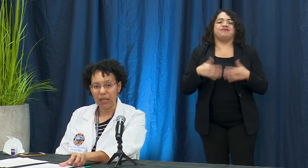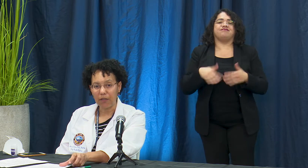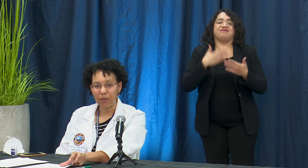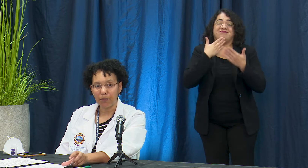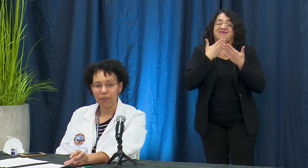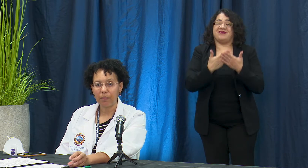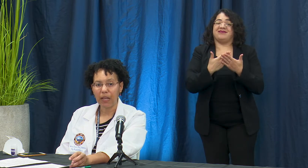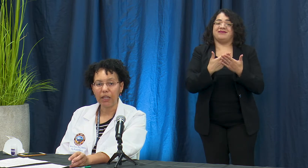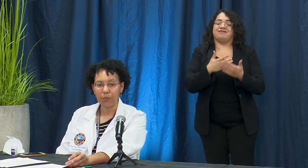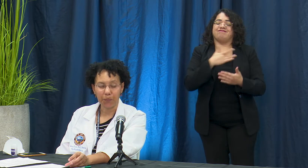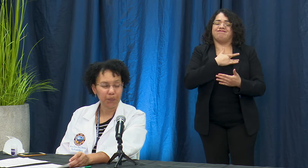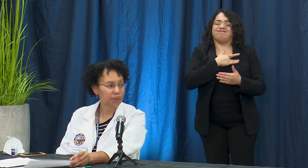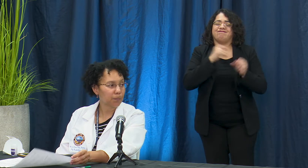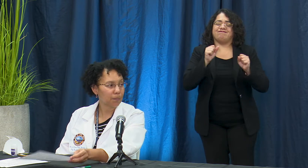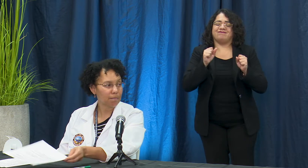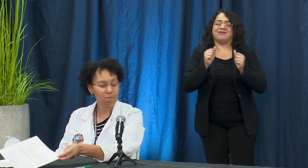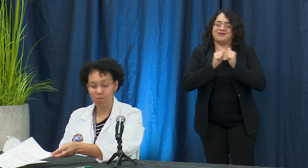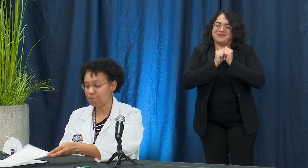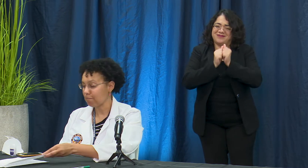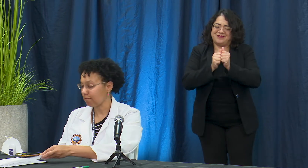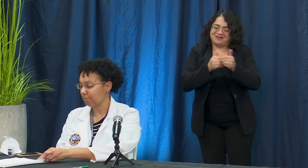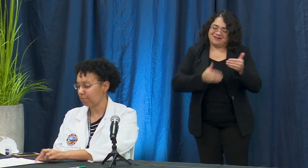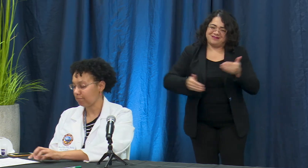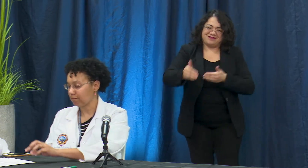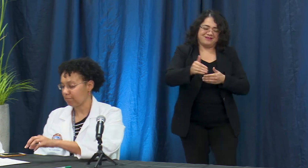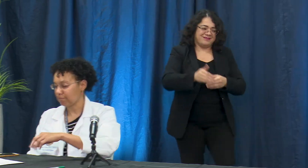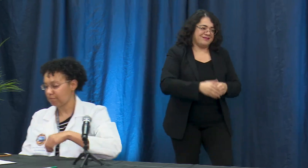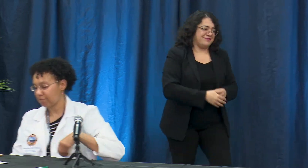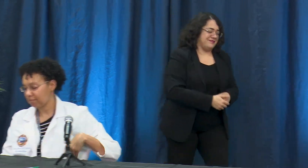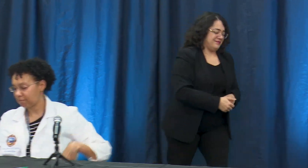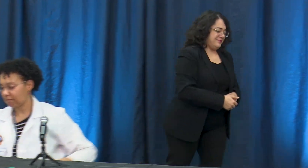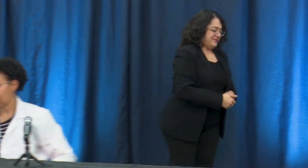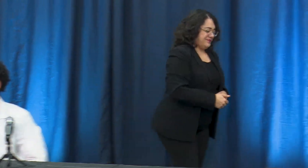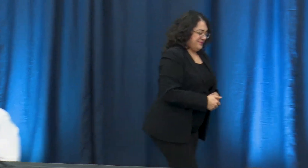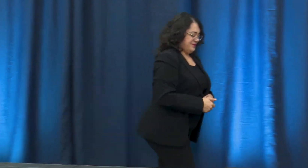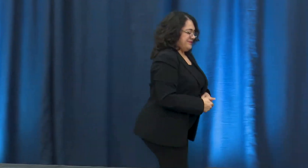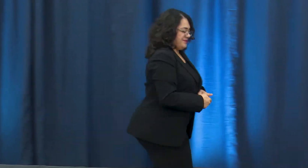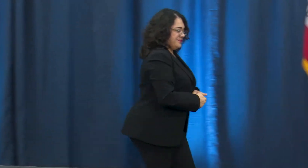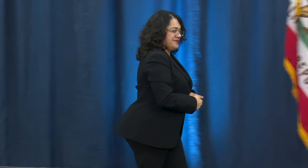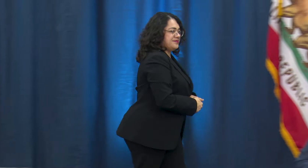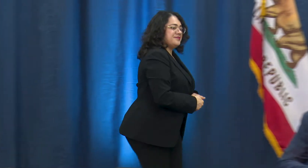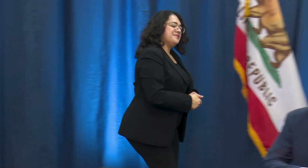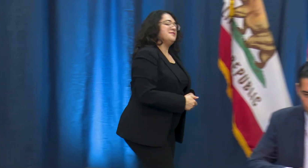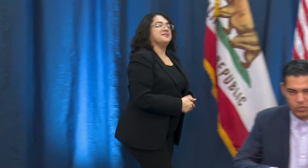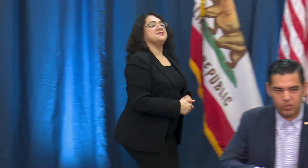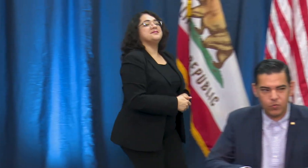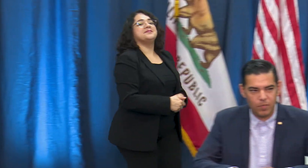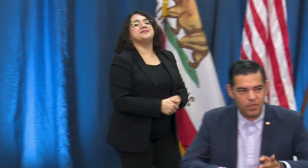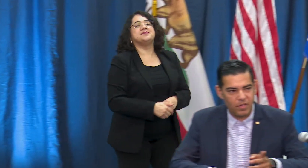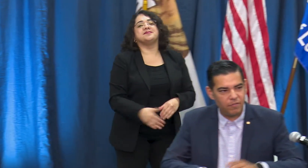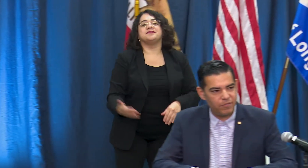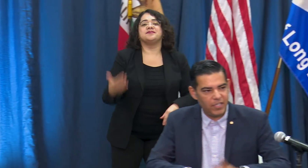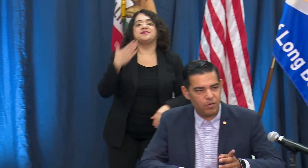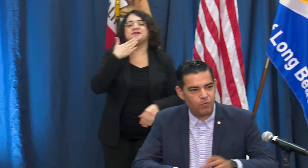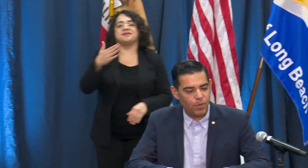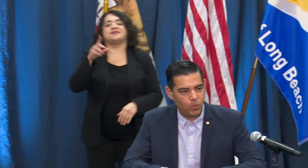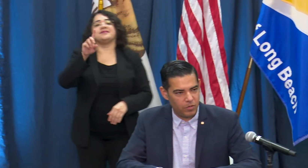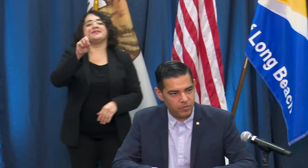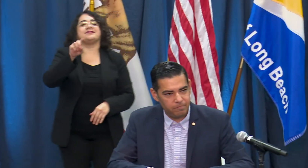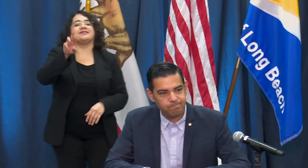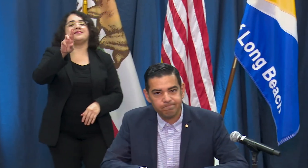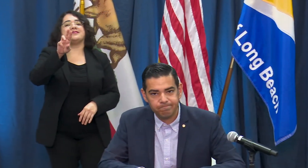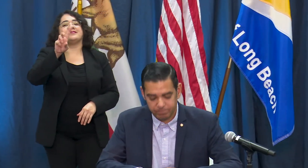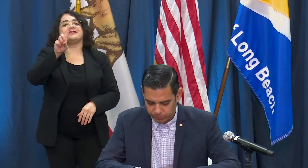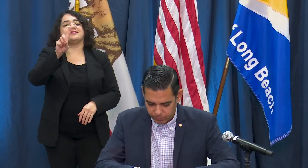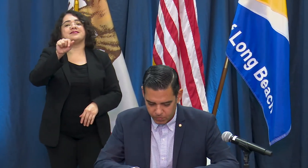this together. Thank you. Thank you, Dr. Davis. And we'll take a couple questions from the feed or from